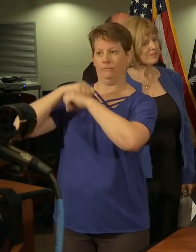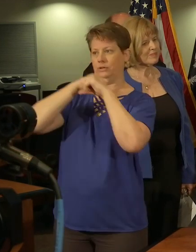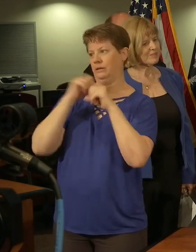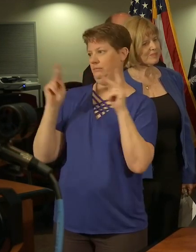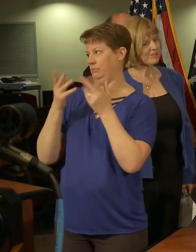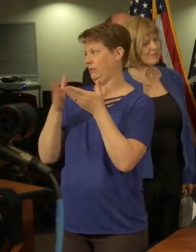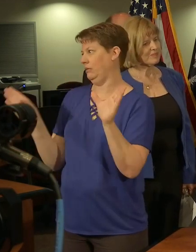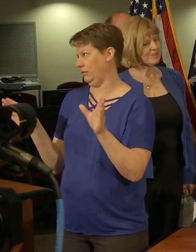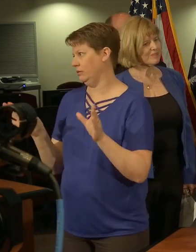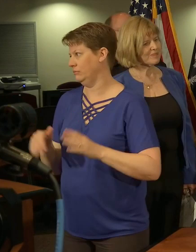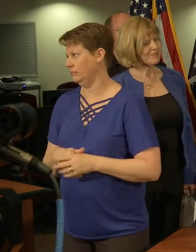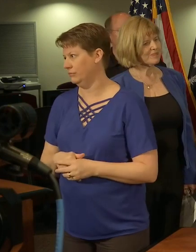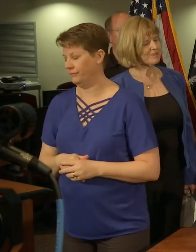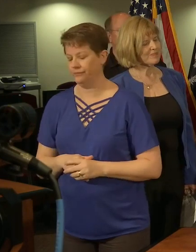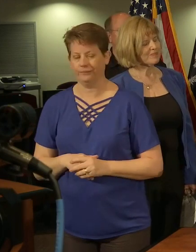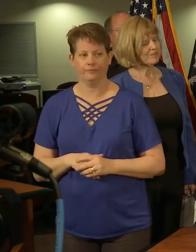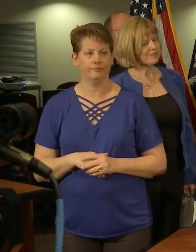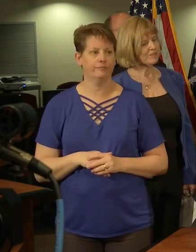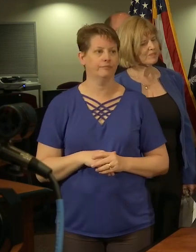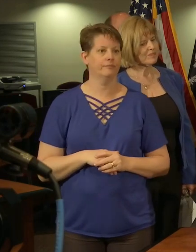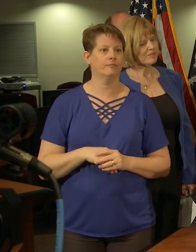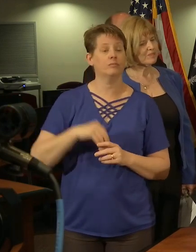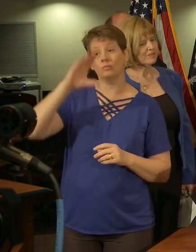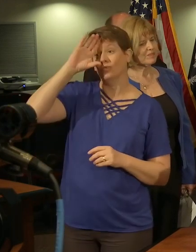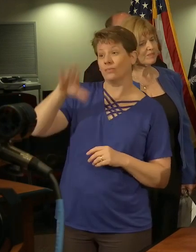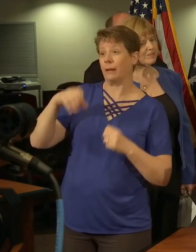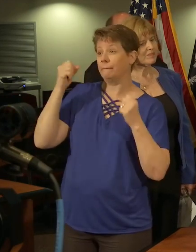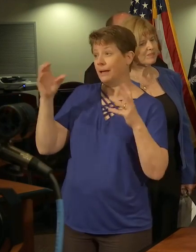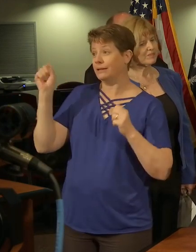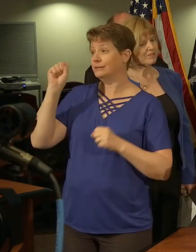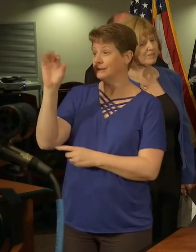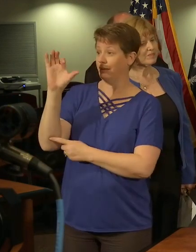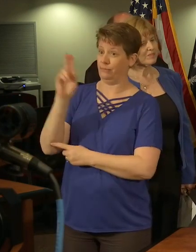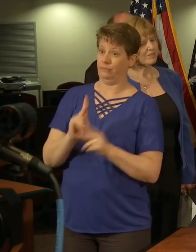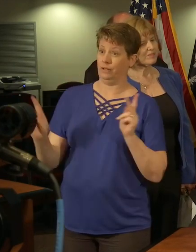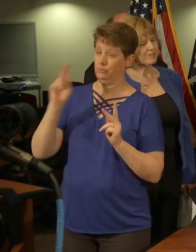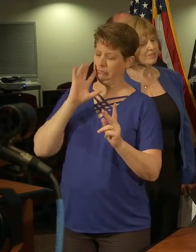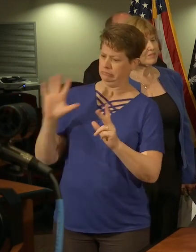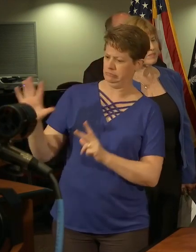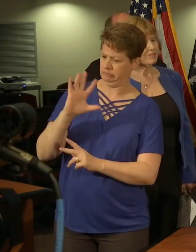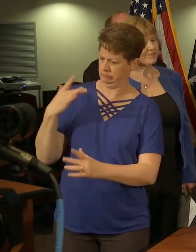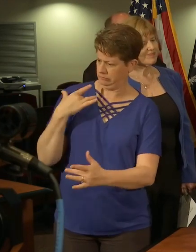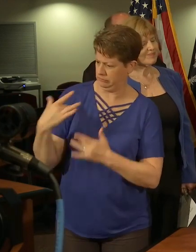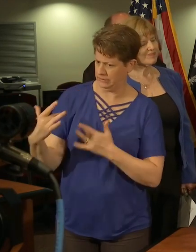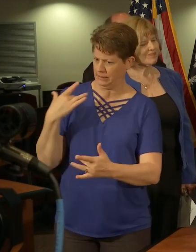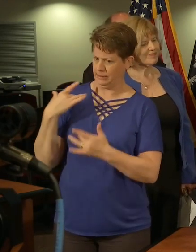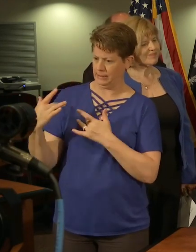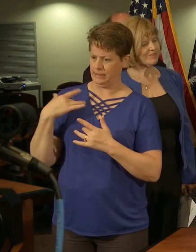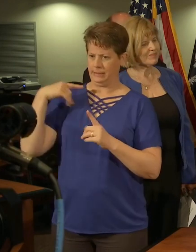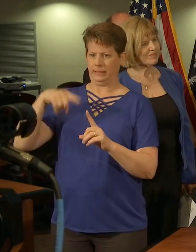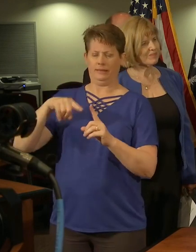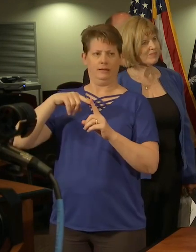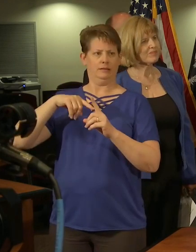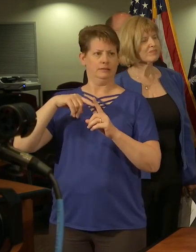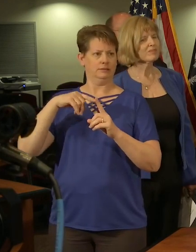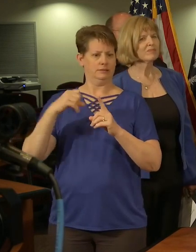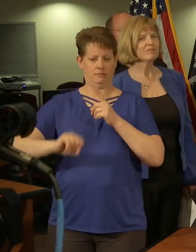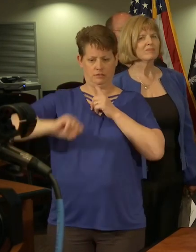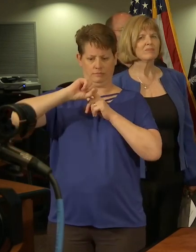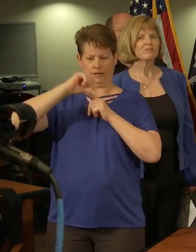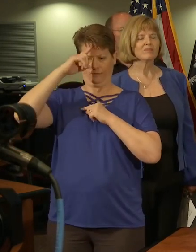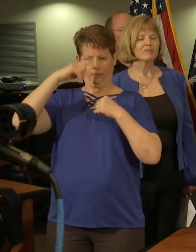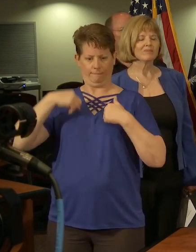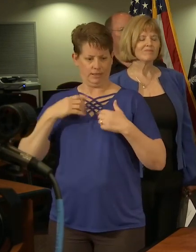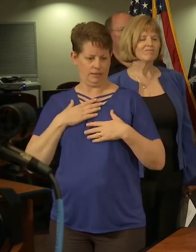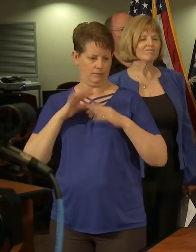public health. We know that many South Carolinians are concerned about what impact this virus may have on themselves,